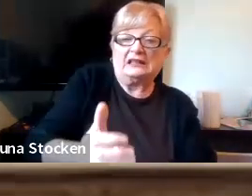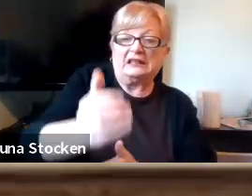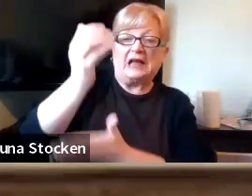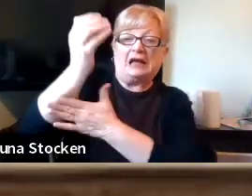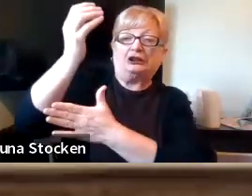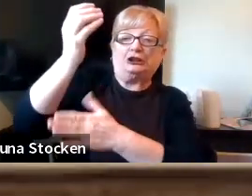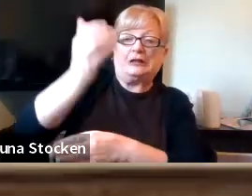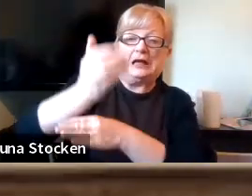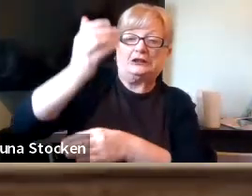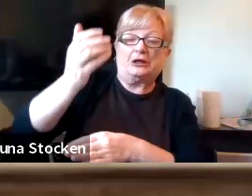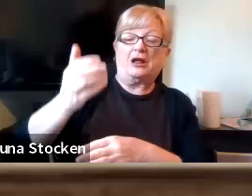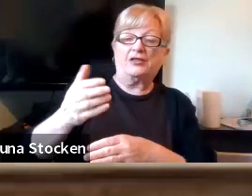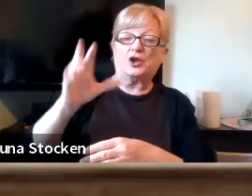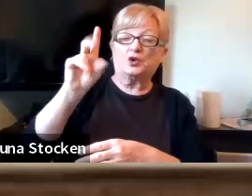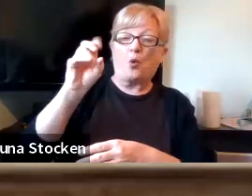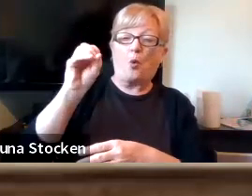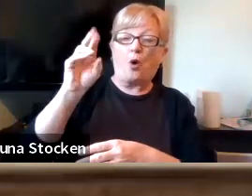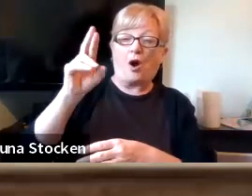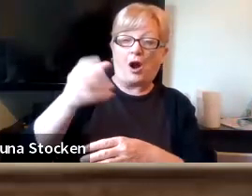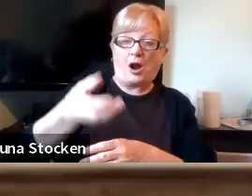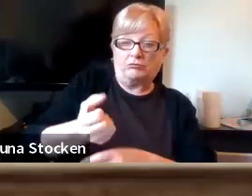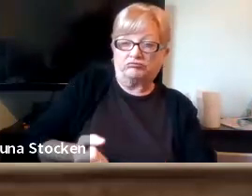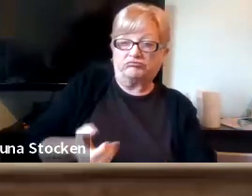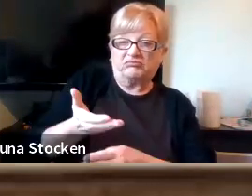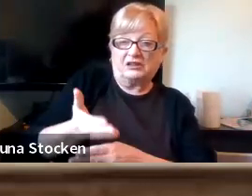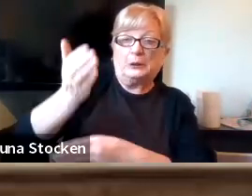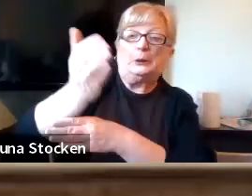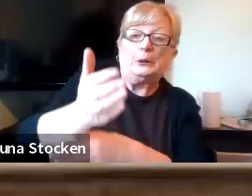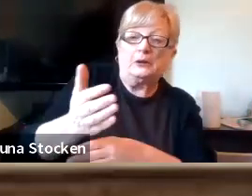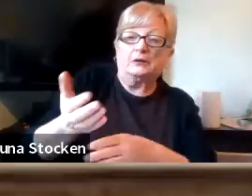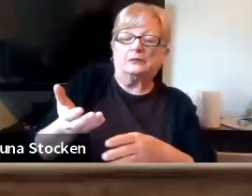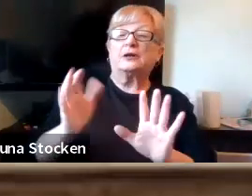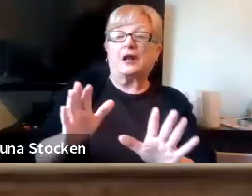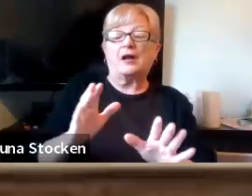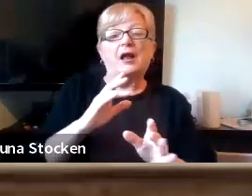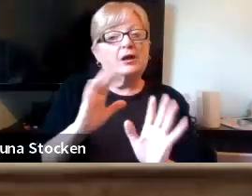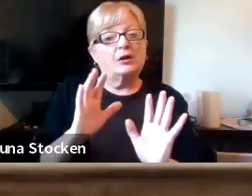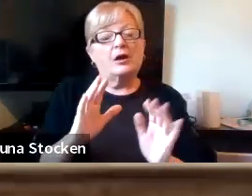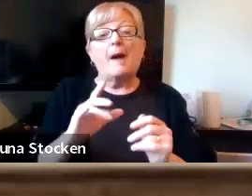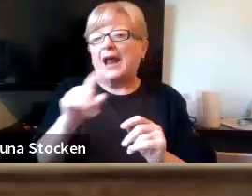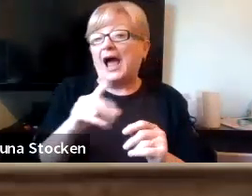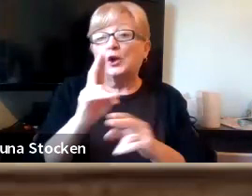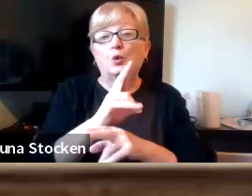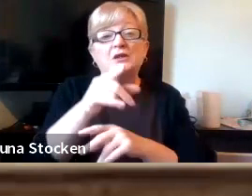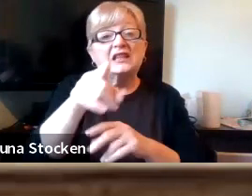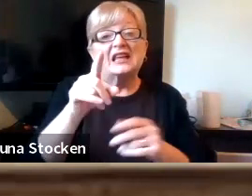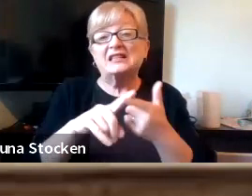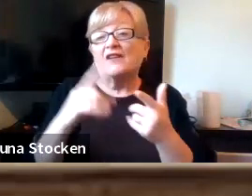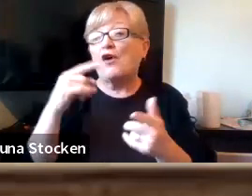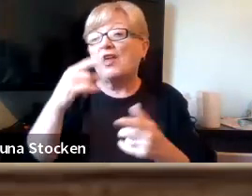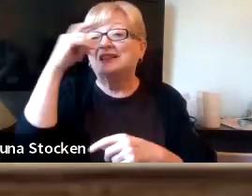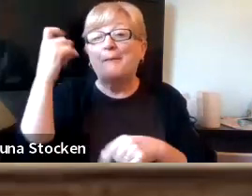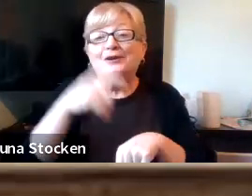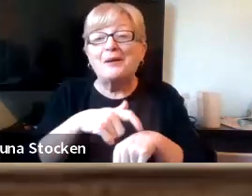I do especially enjoy this oven in the summer months because it does not heat up your